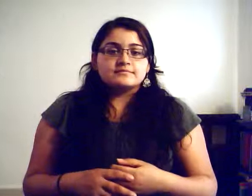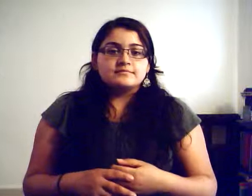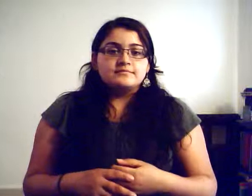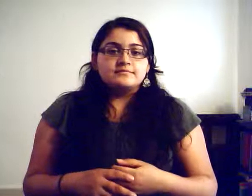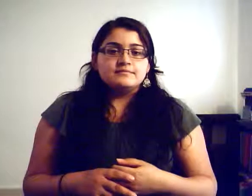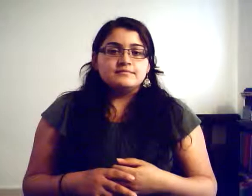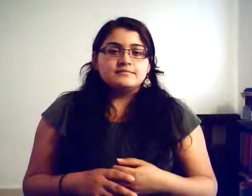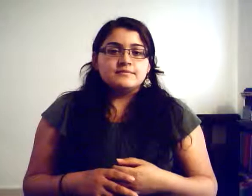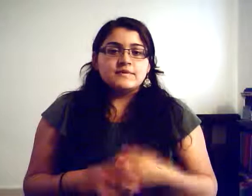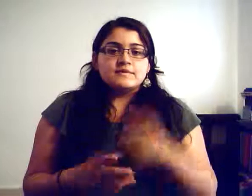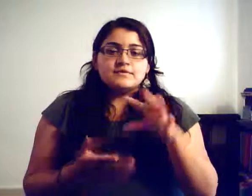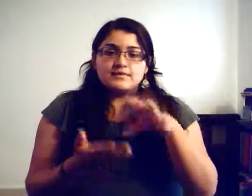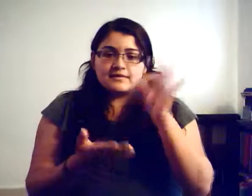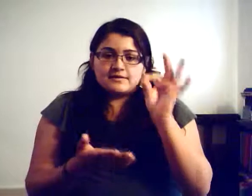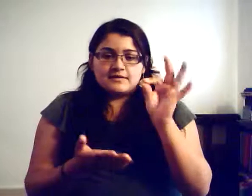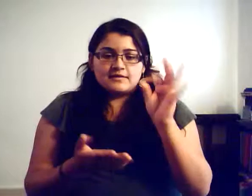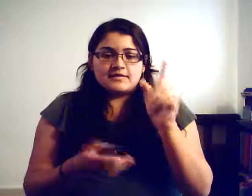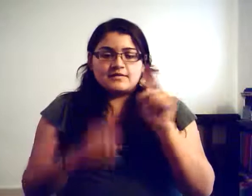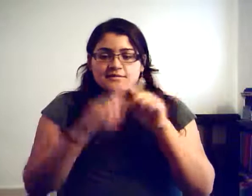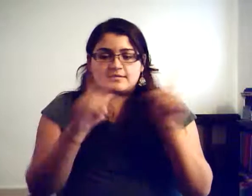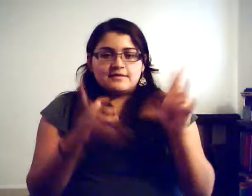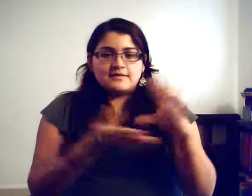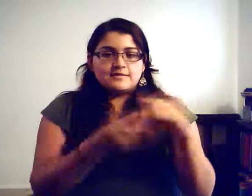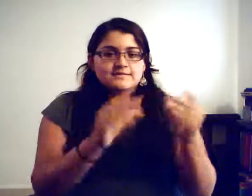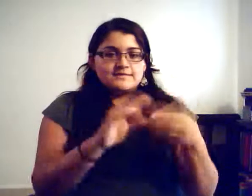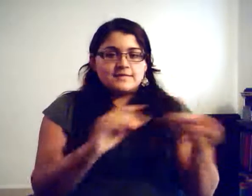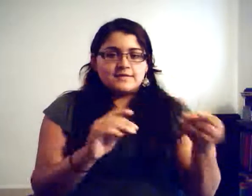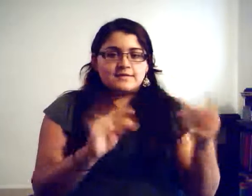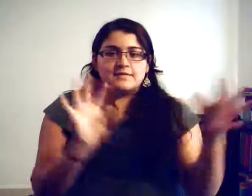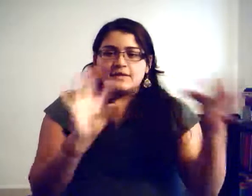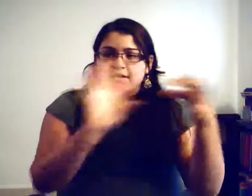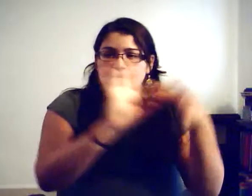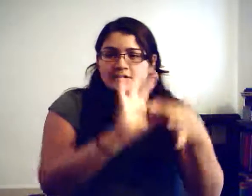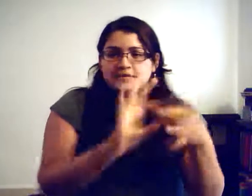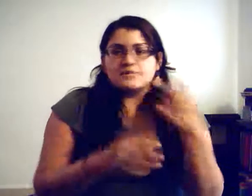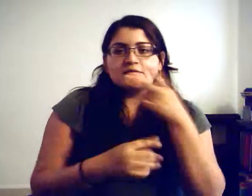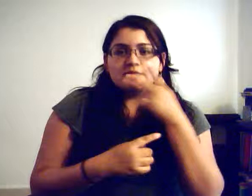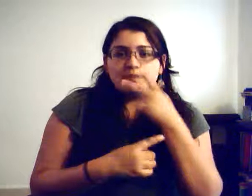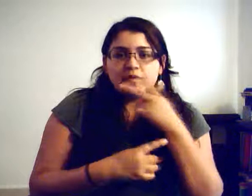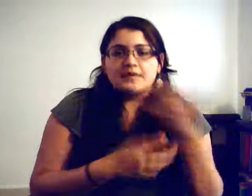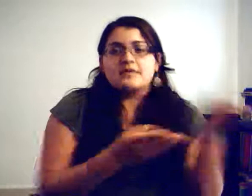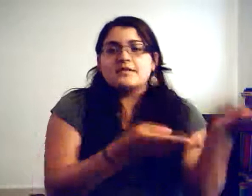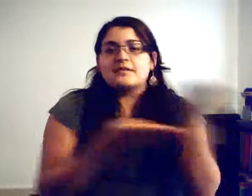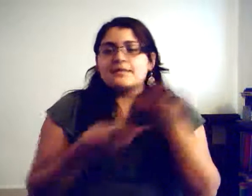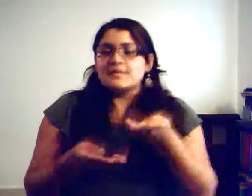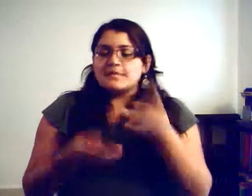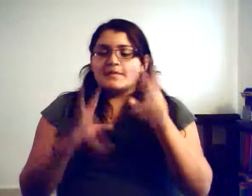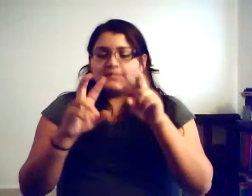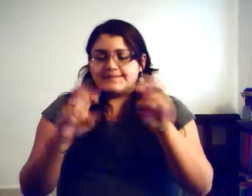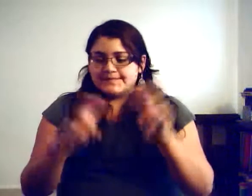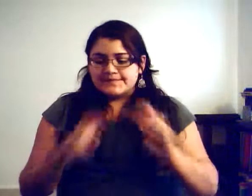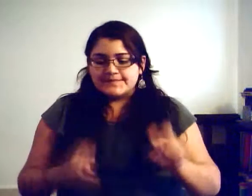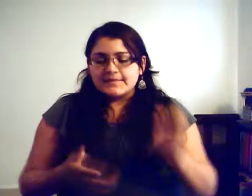articles' information on that issue. And so they start to think about discourse communities and how